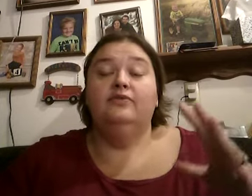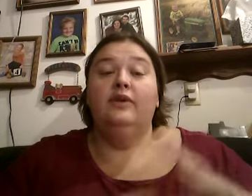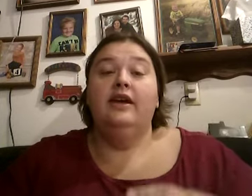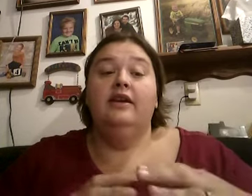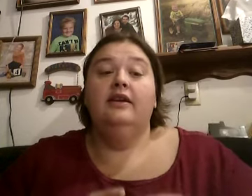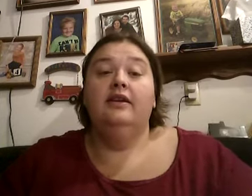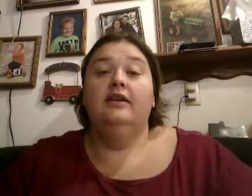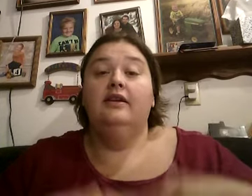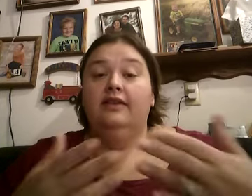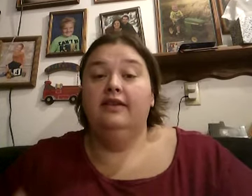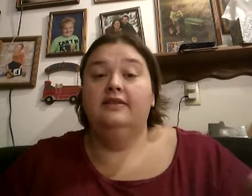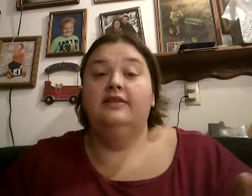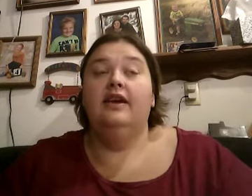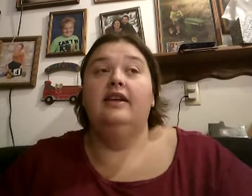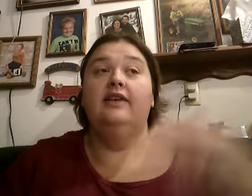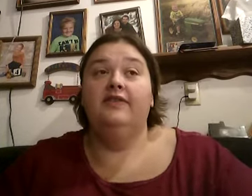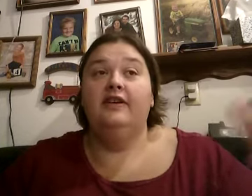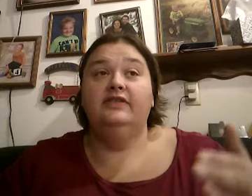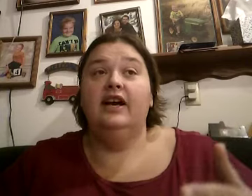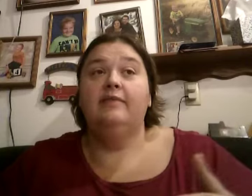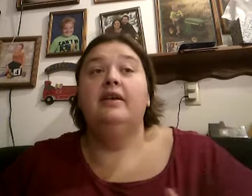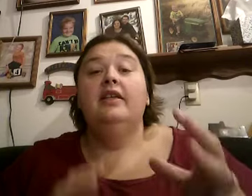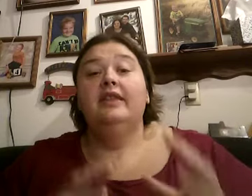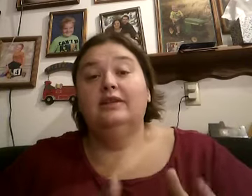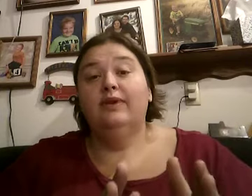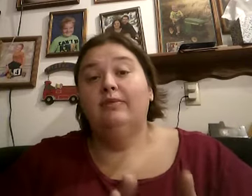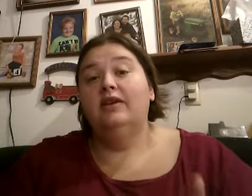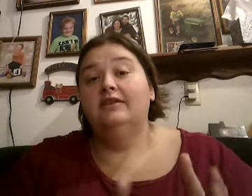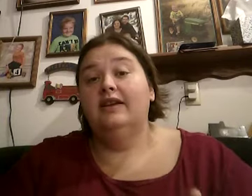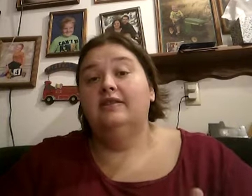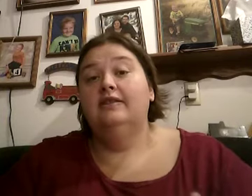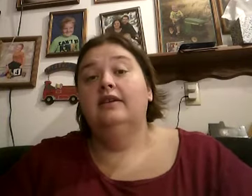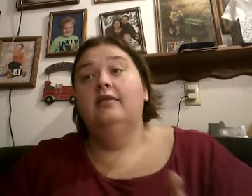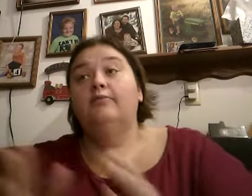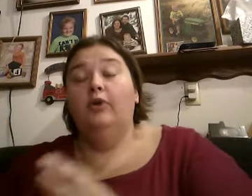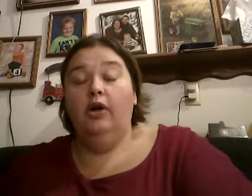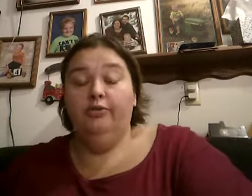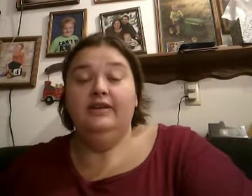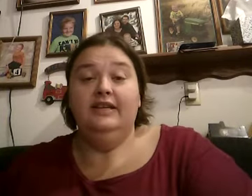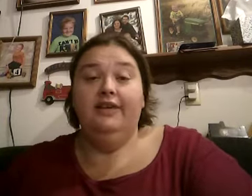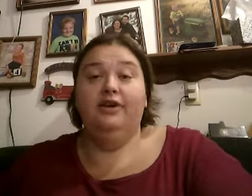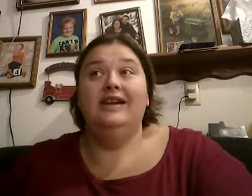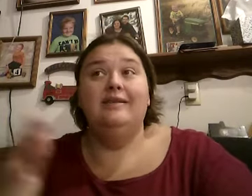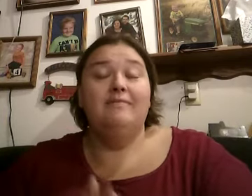I get this and give enough time, that's when I'm going to send all three together. And it may